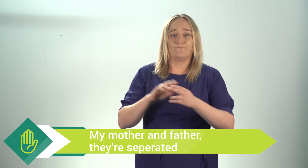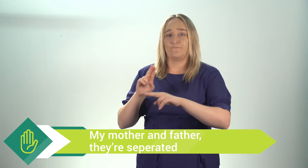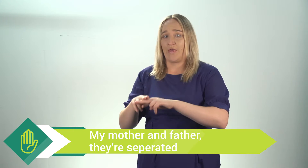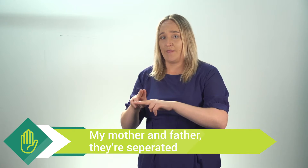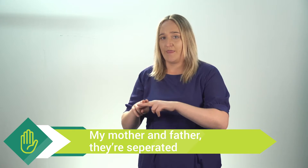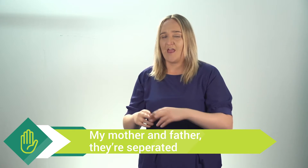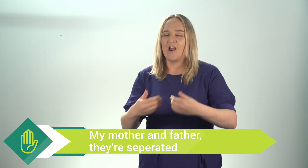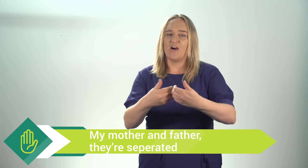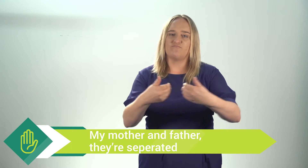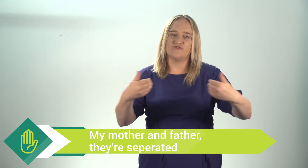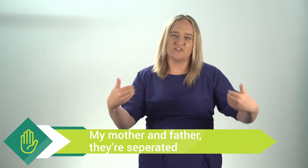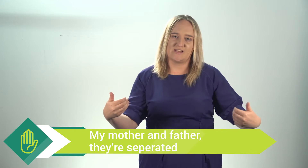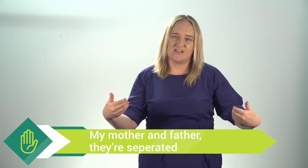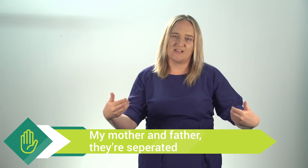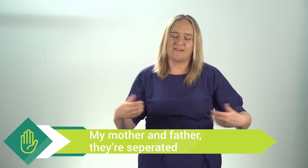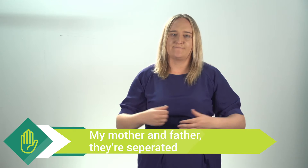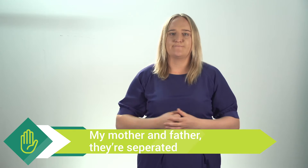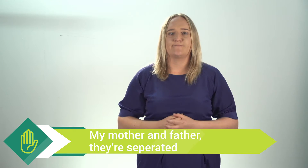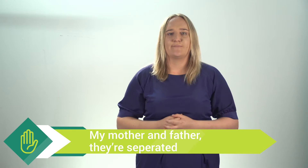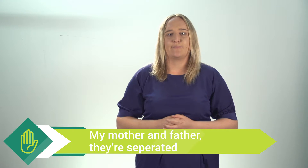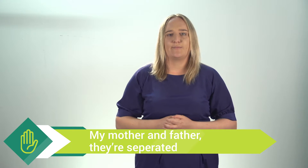My mother and father, they're separated.